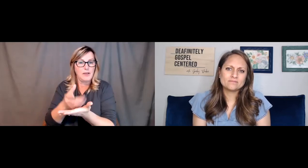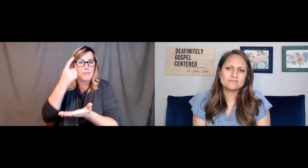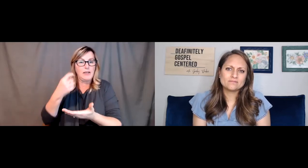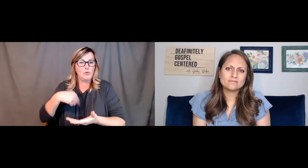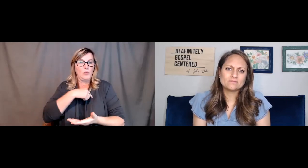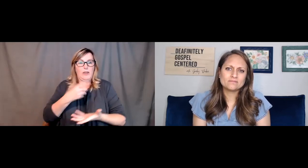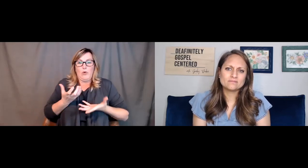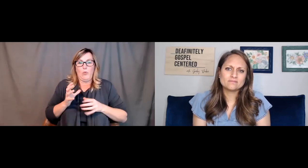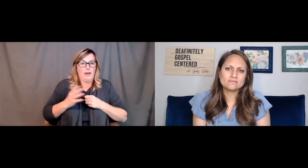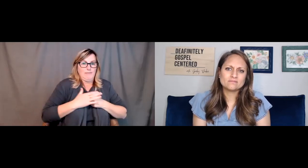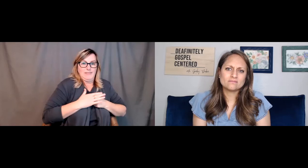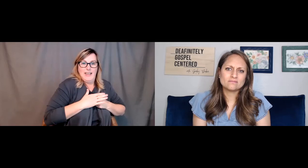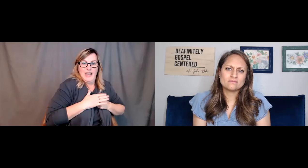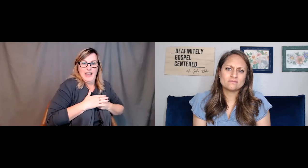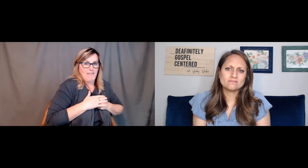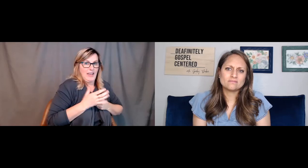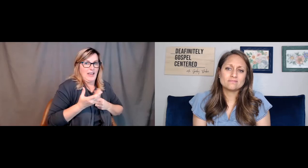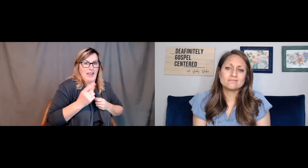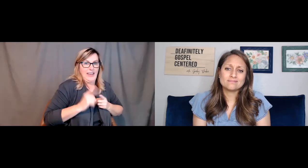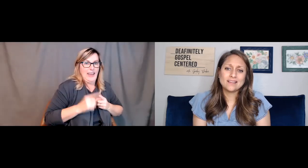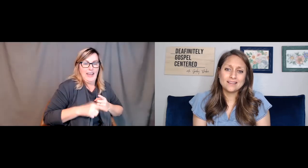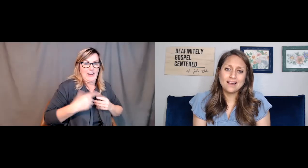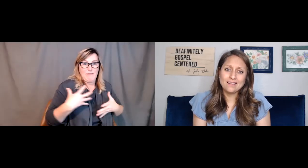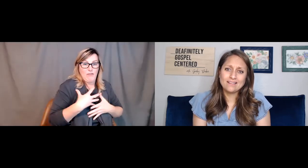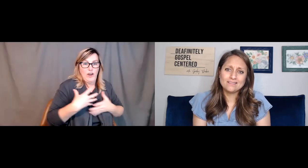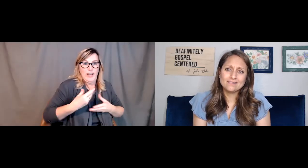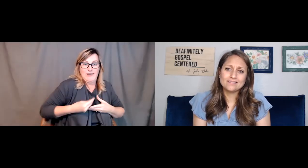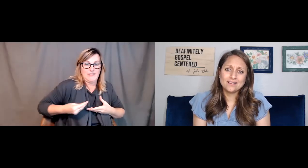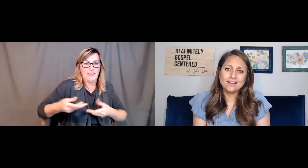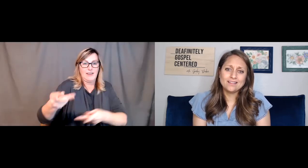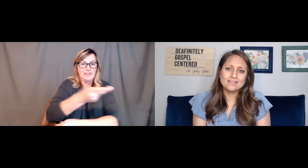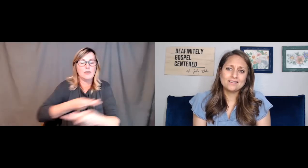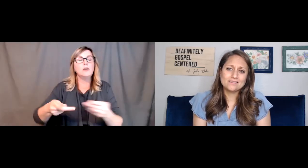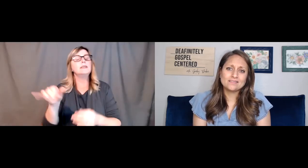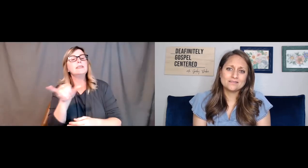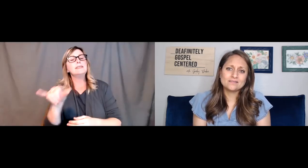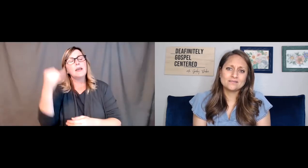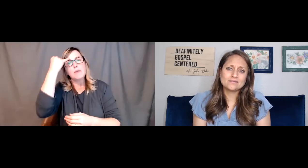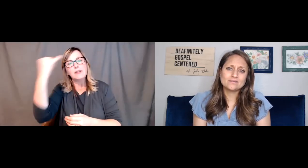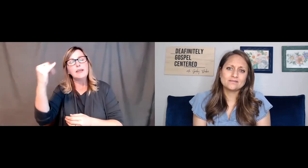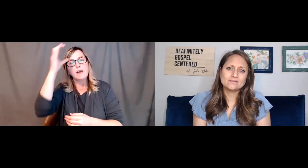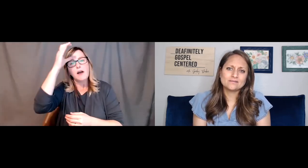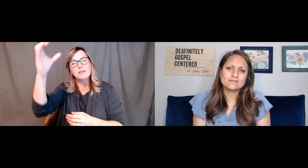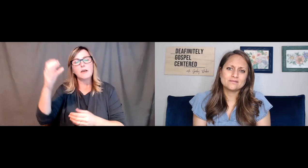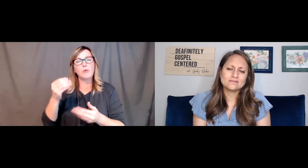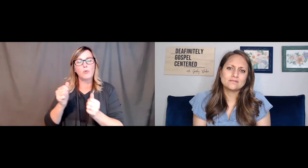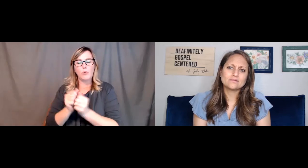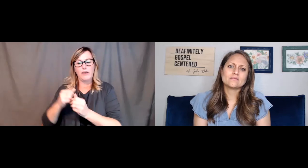So imagine if that message stopped. What if I kept that to myself because I was too fearful?